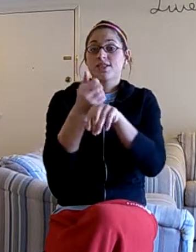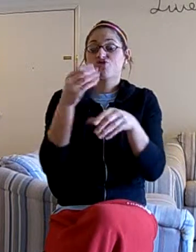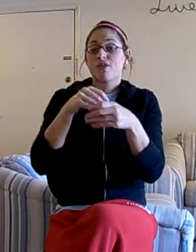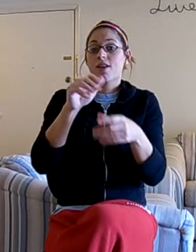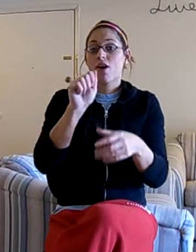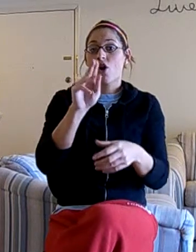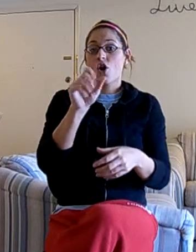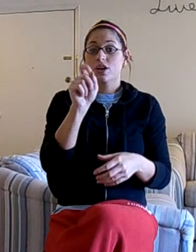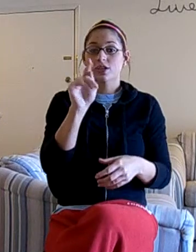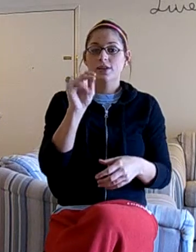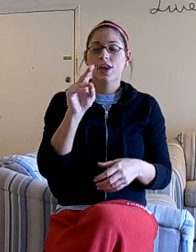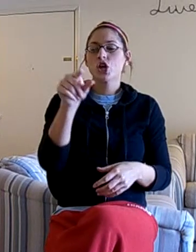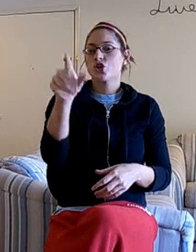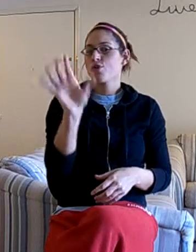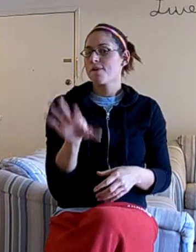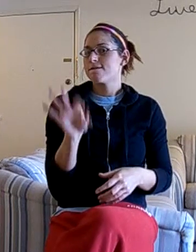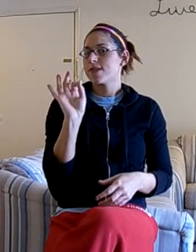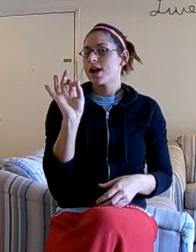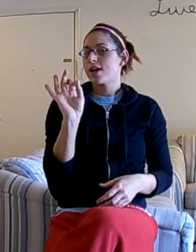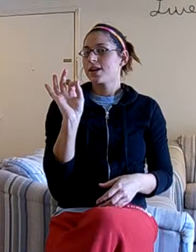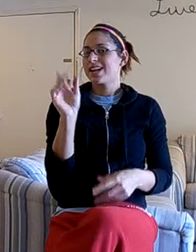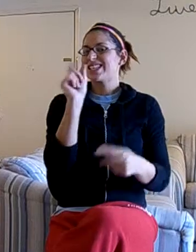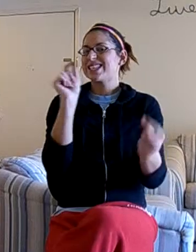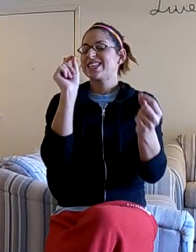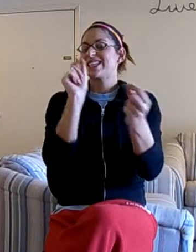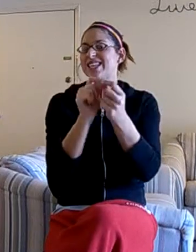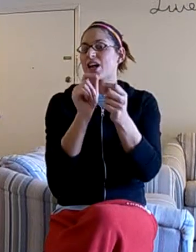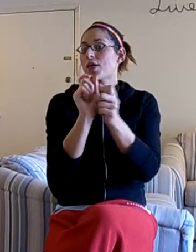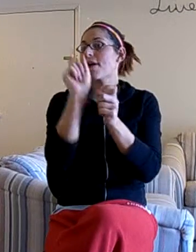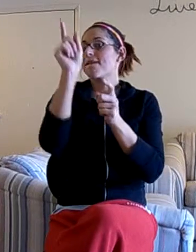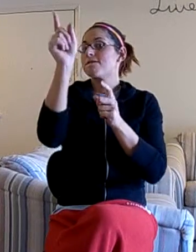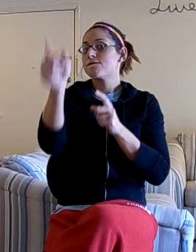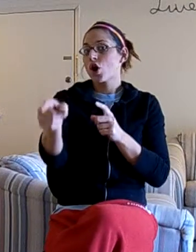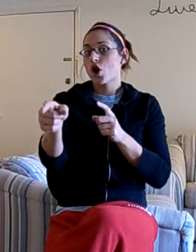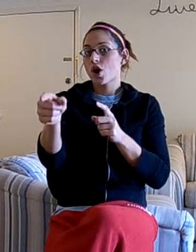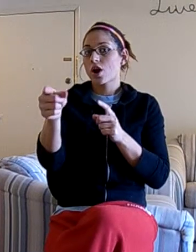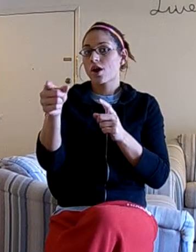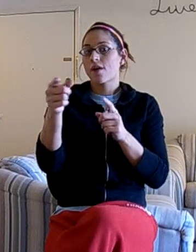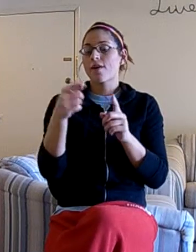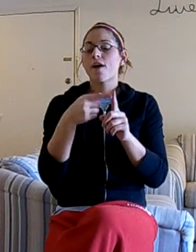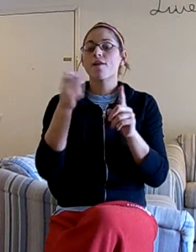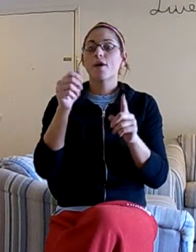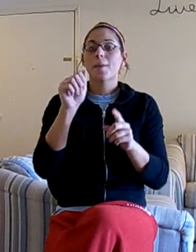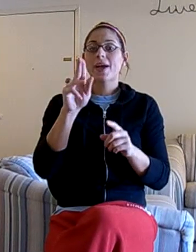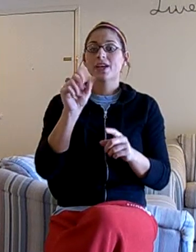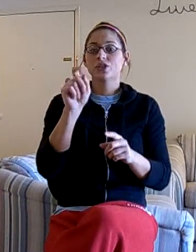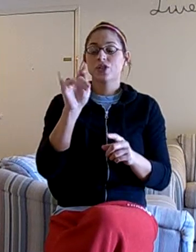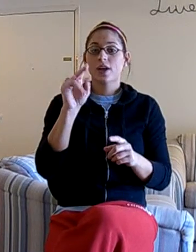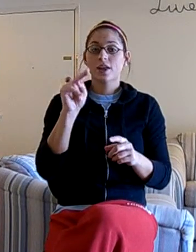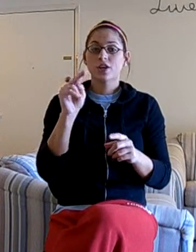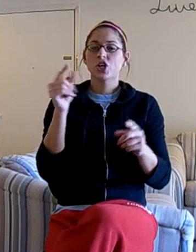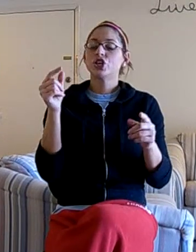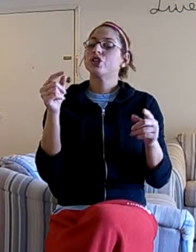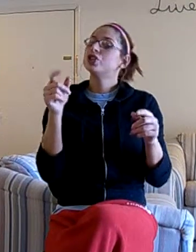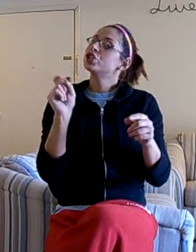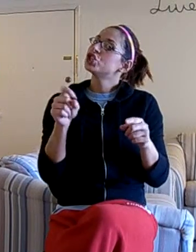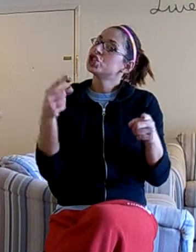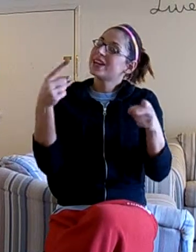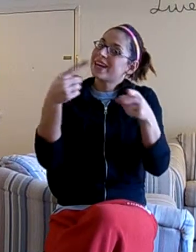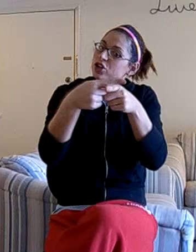and you find that it's exactly this far away from Austin. And that should intersect at a certain point. So